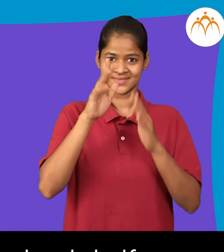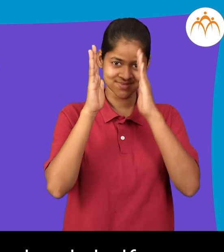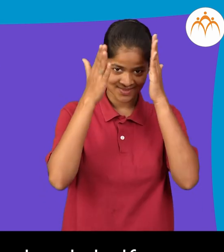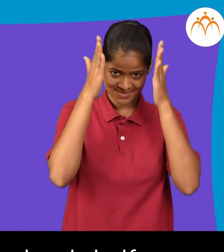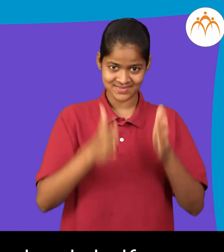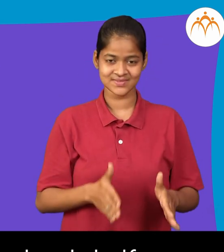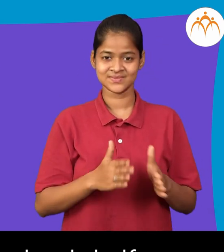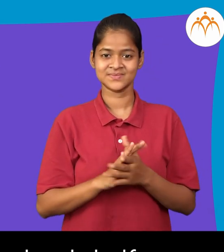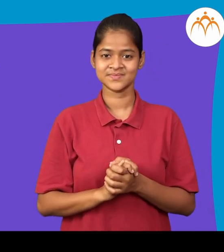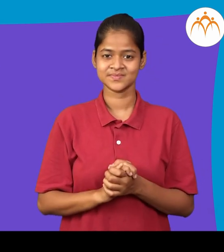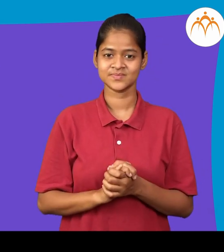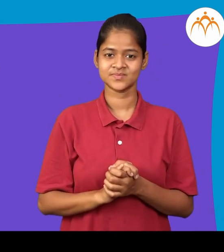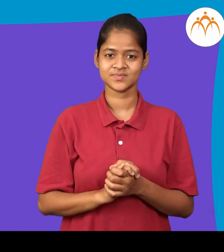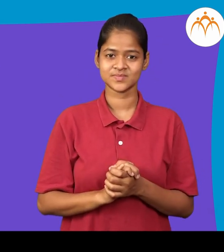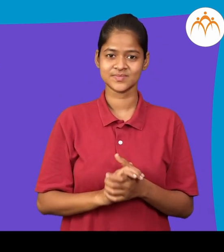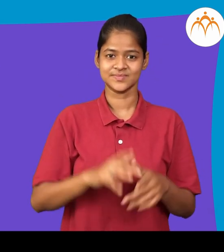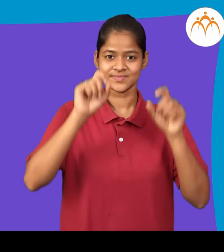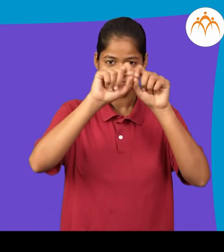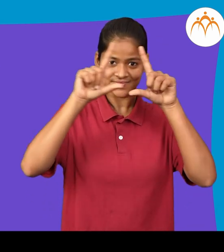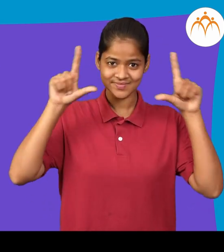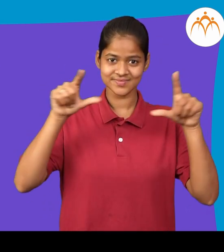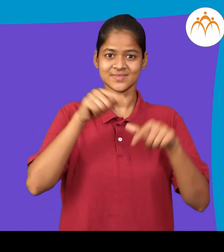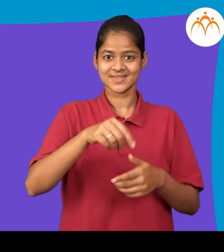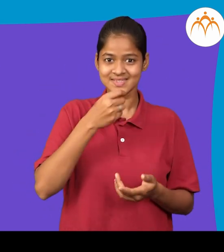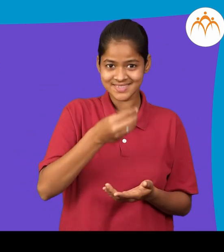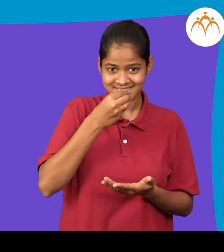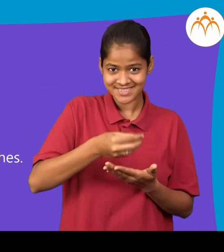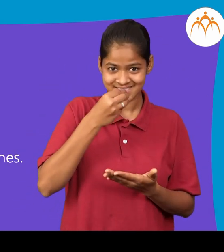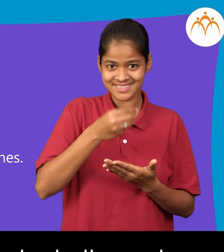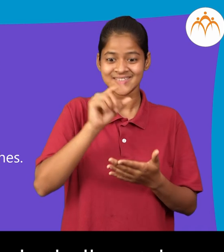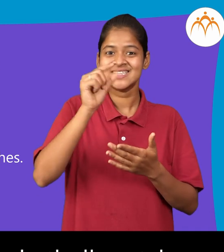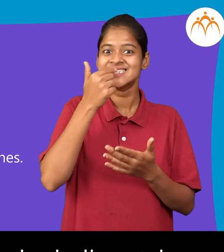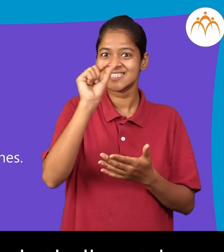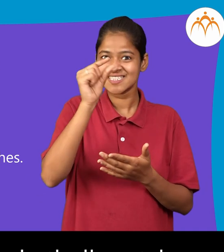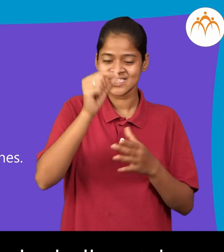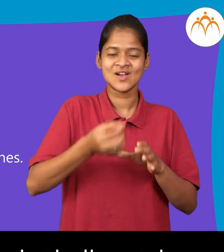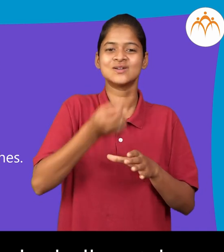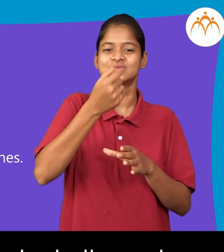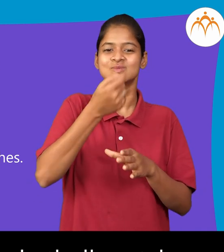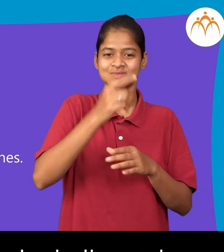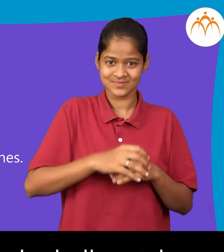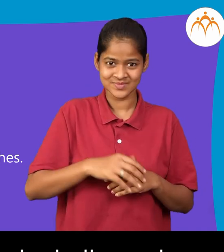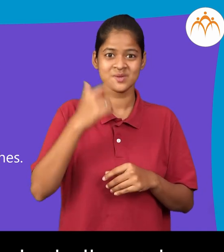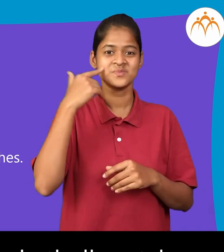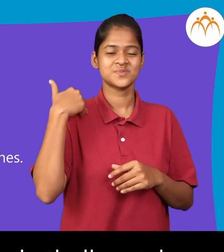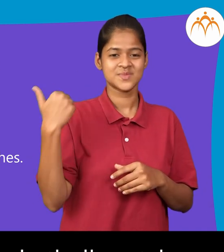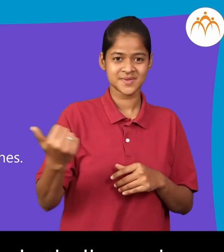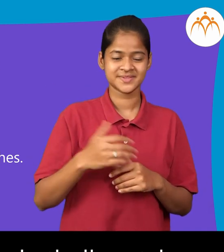bookshelf. I like to eat popcorn. My brother watches